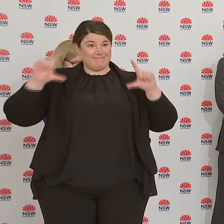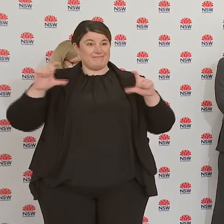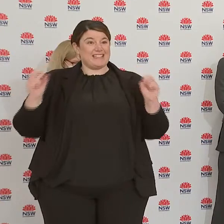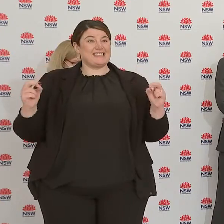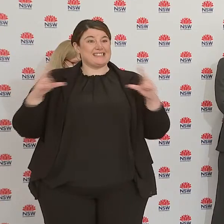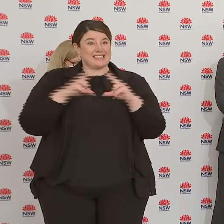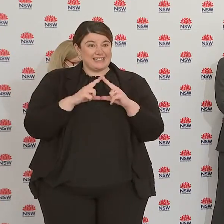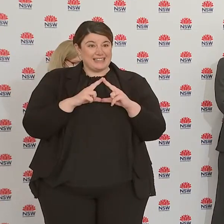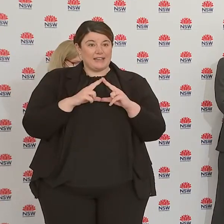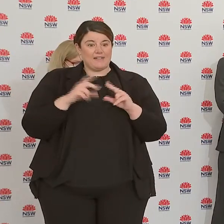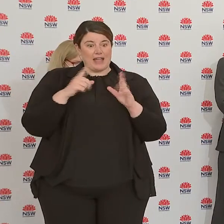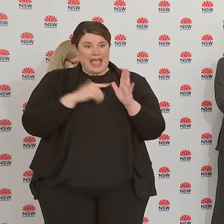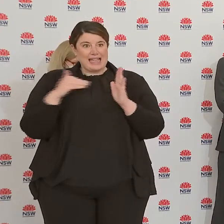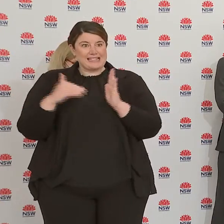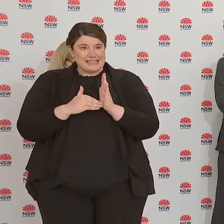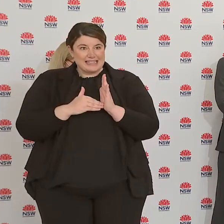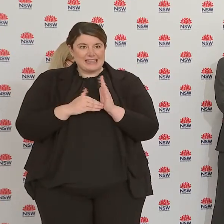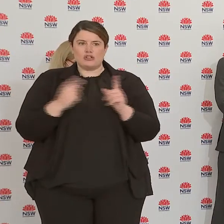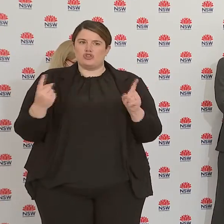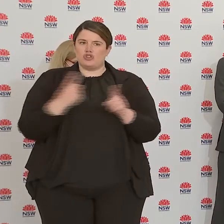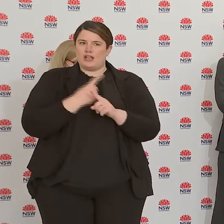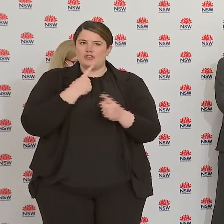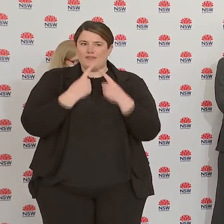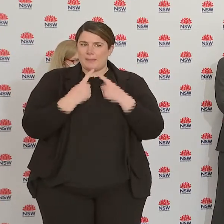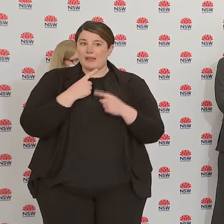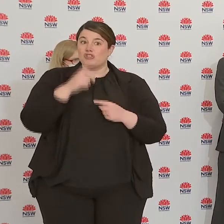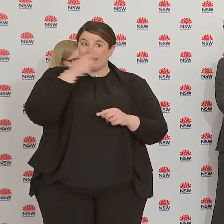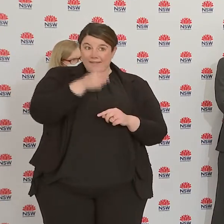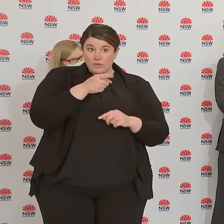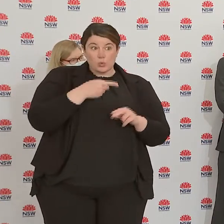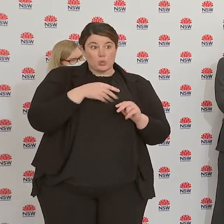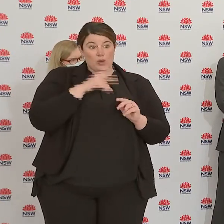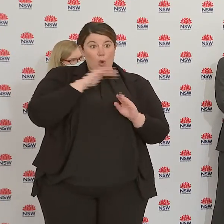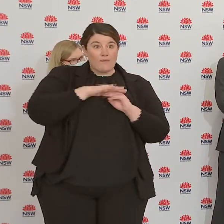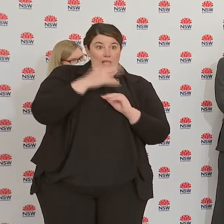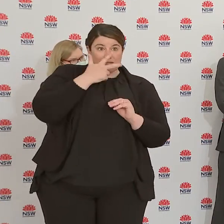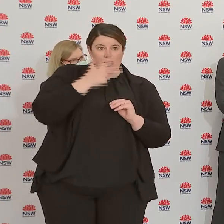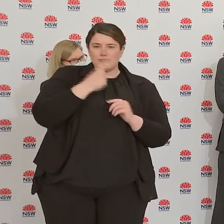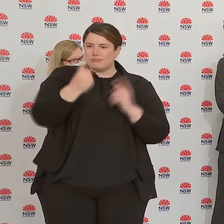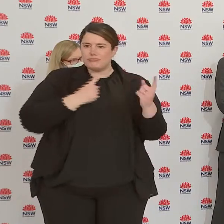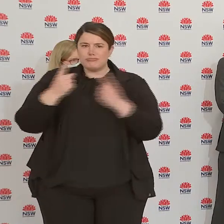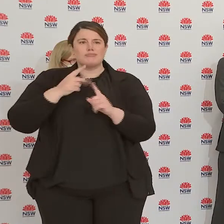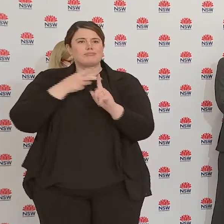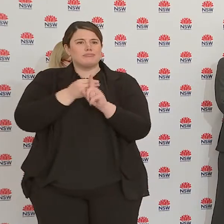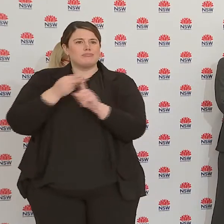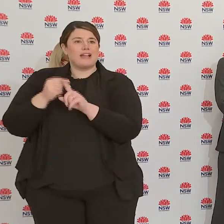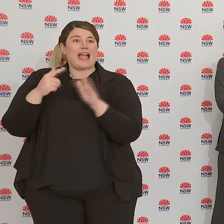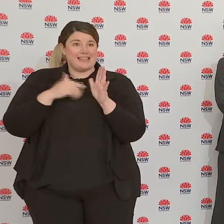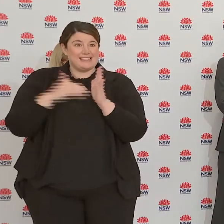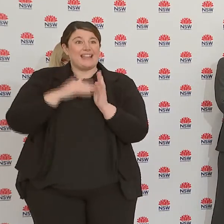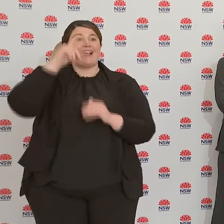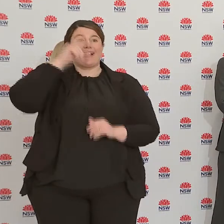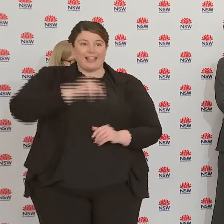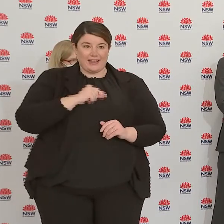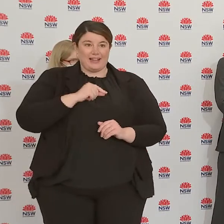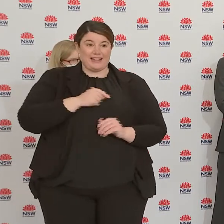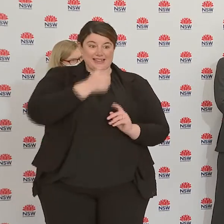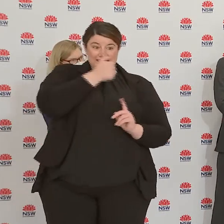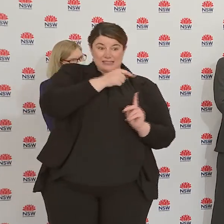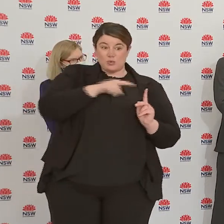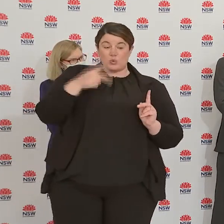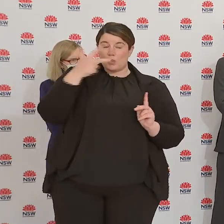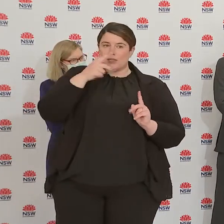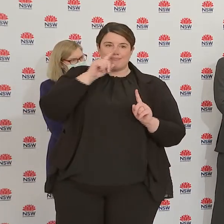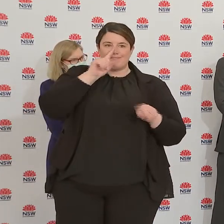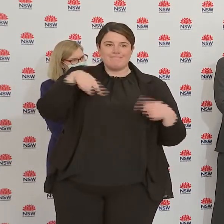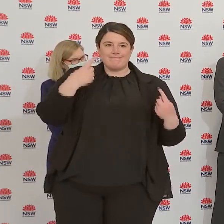All adults can come forward and get the AstraZeneca vaccine. If anyone has concerns, they can go to their GP. And can I say, first and foremost,